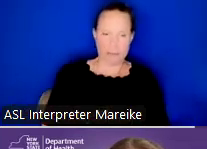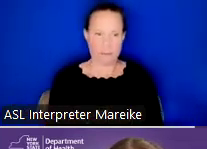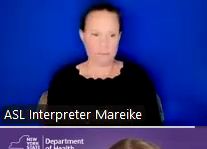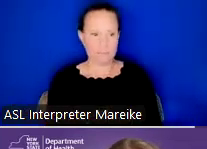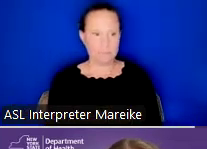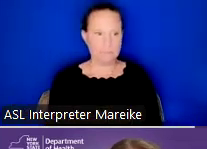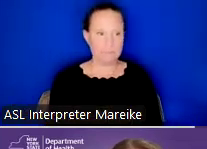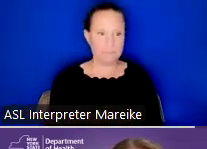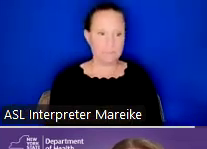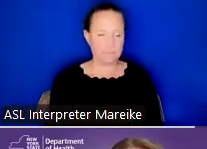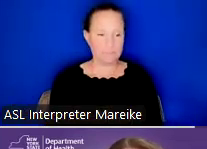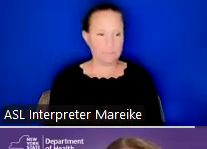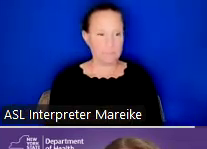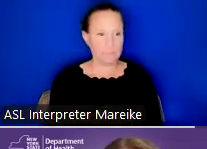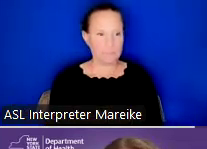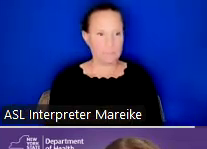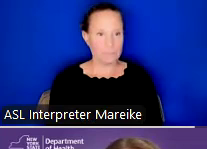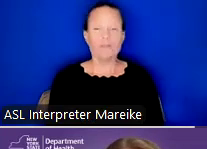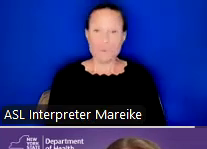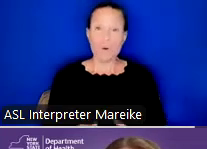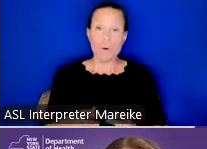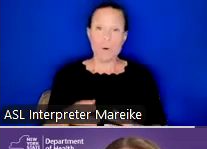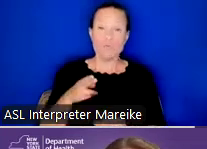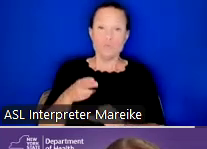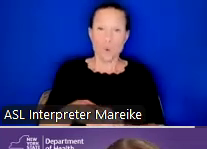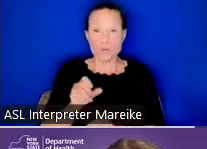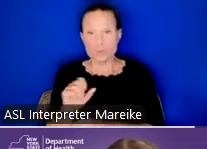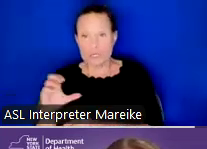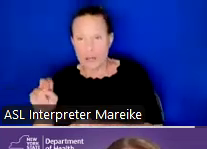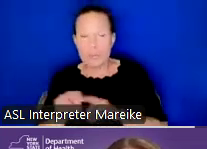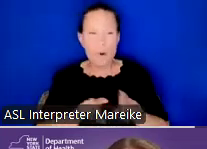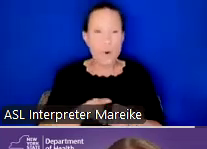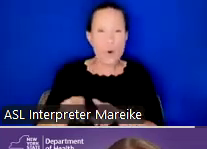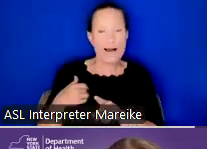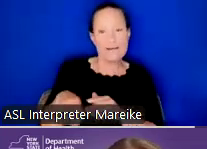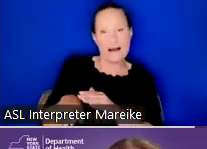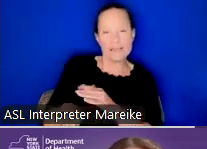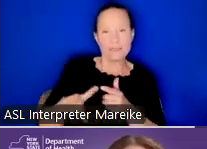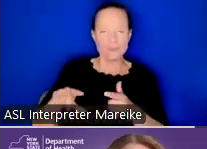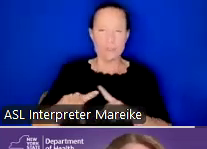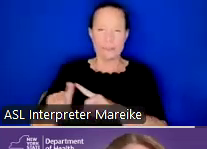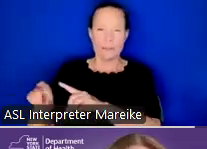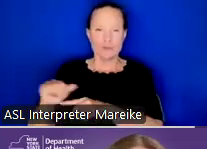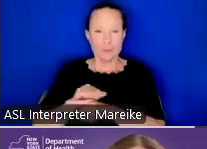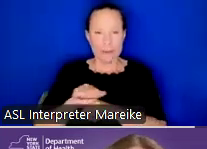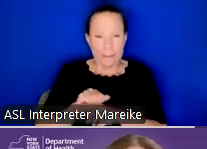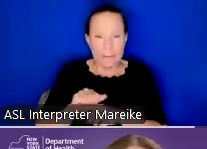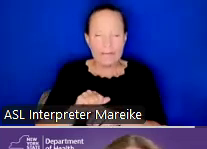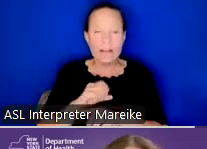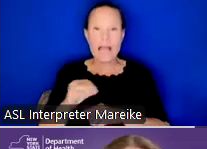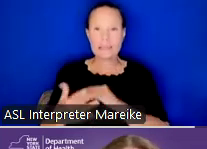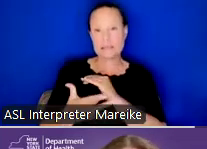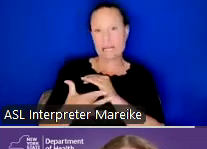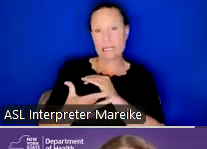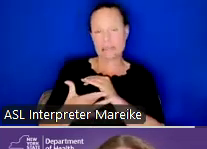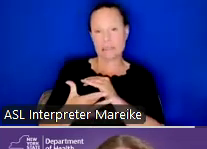So in addition to, joining a network, there's also access to training and technical assistance from